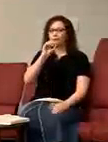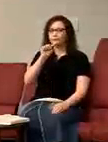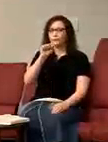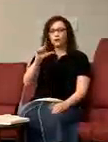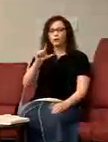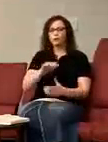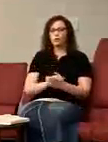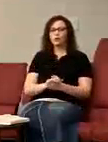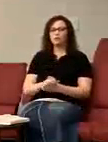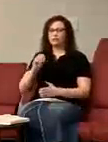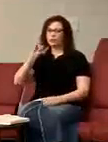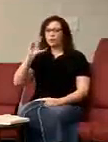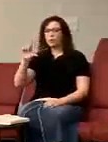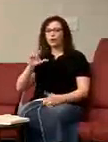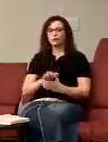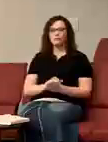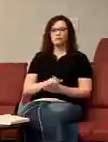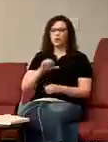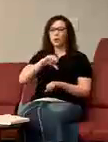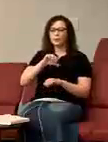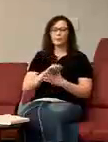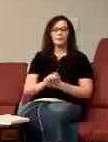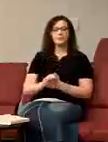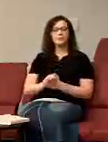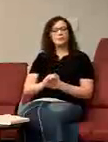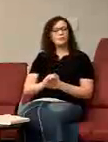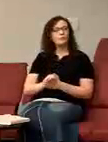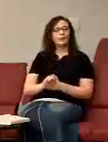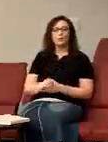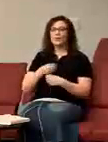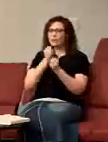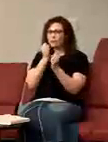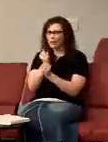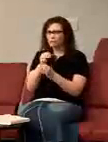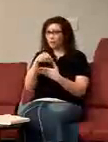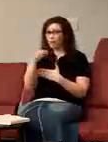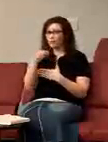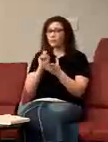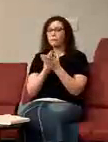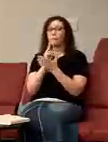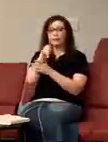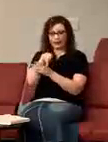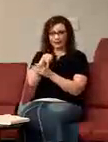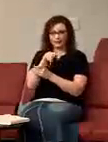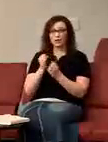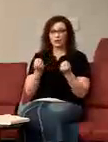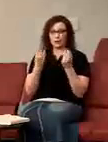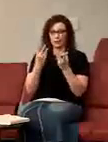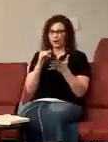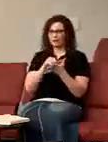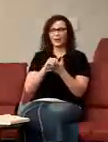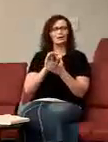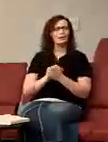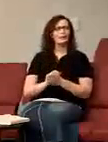is coal and oil made out of? Plants. And there's lots of it, right? And